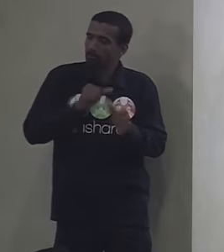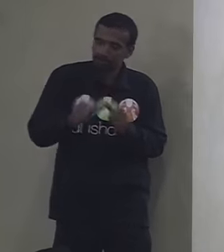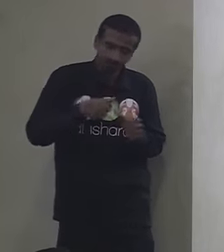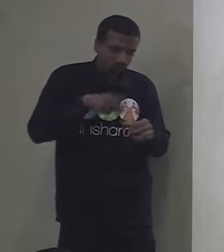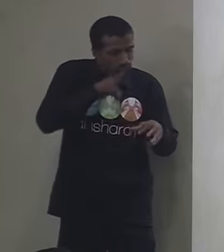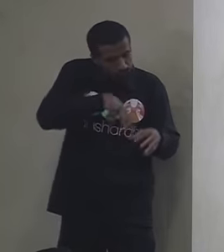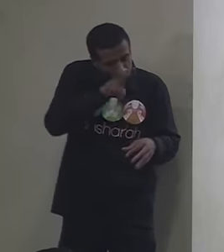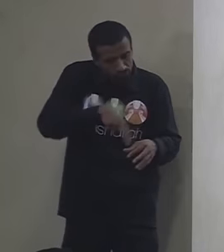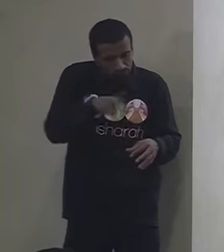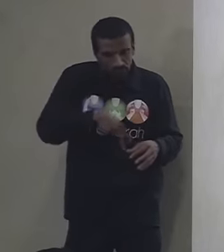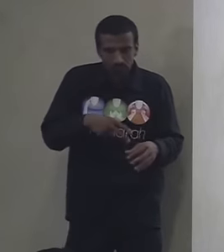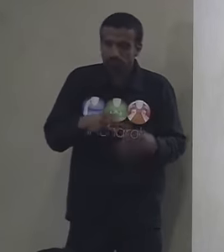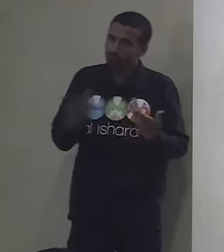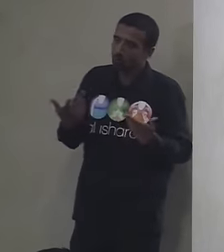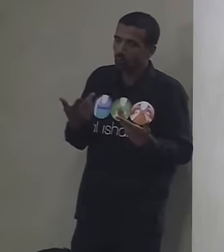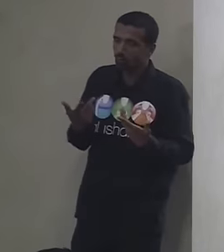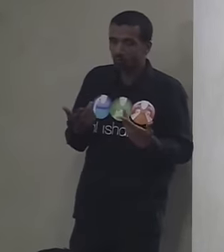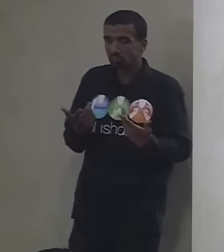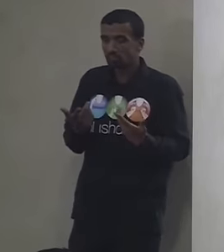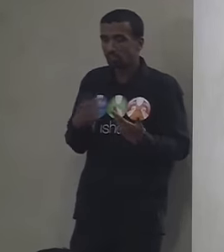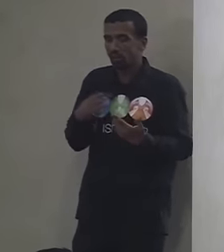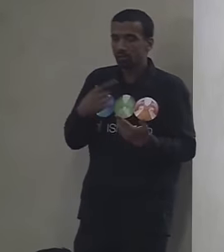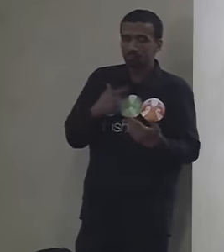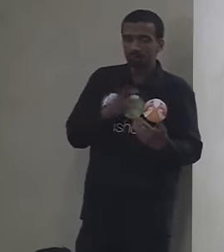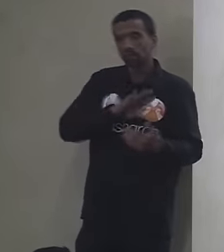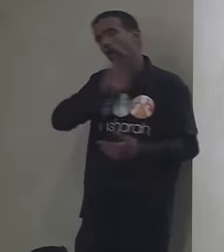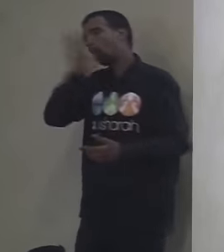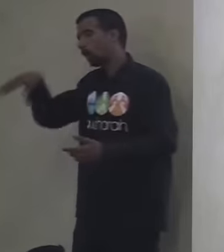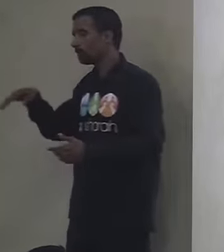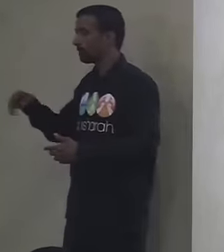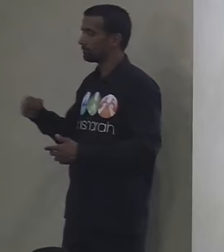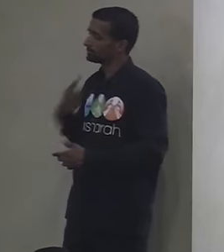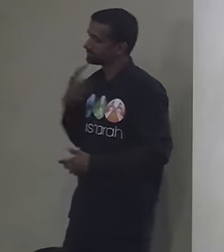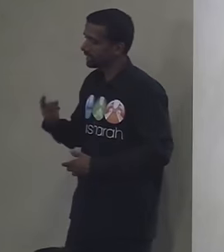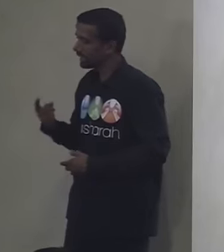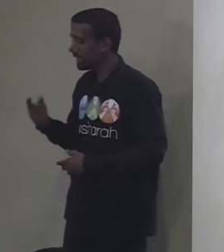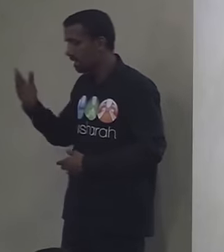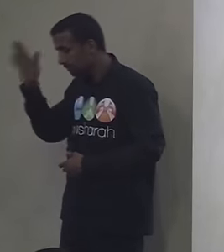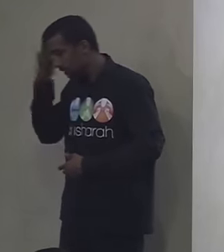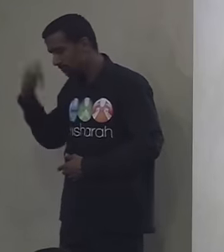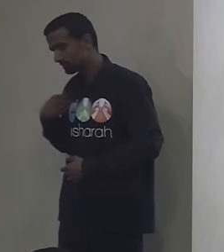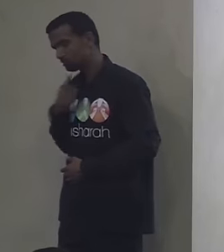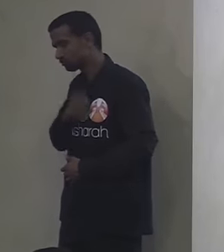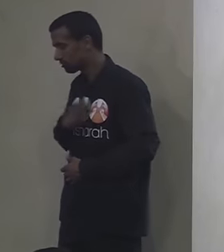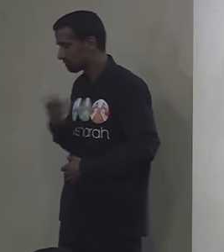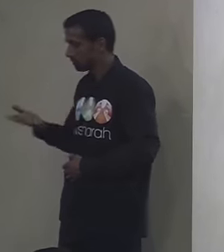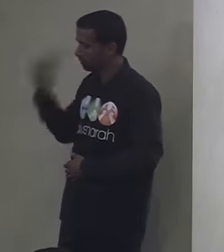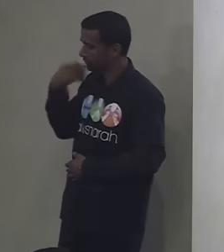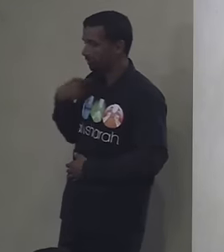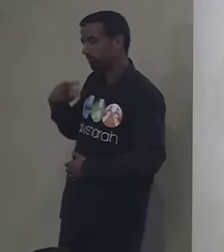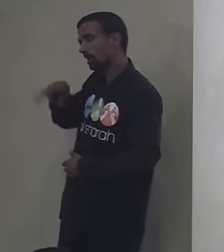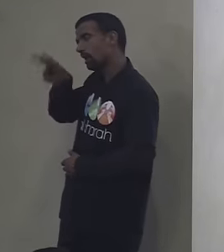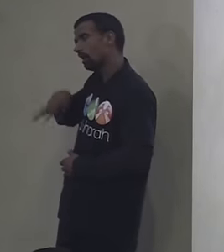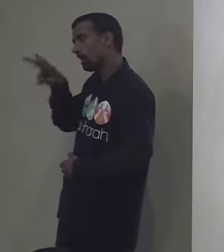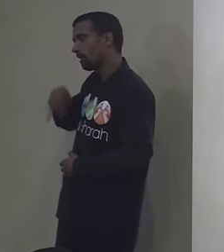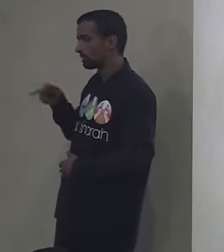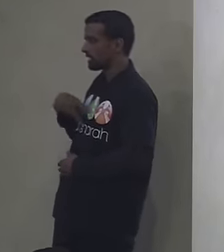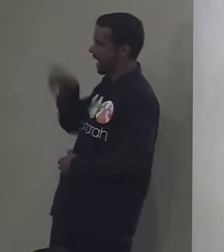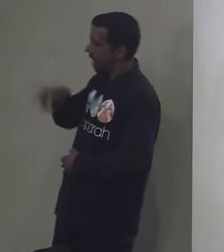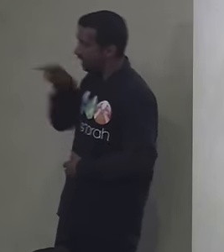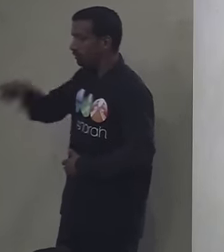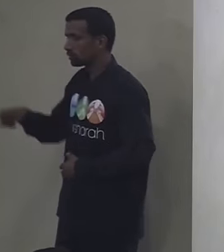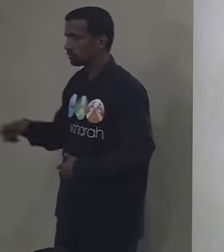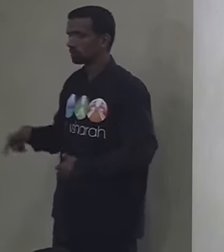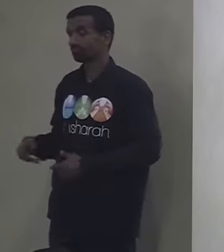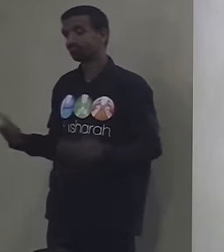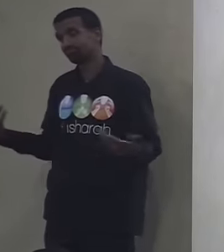go give your mom a hug and apologize or something. That's your homework assignment today. But like, how many moms, like, my son doesn't pray anymore, he doesn't listen